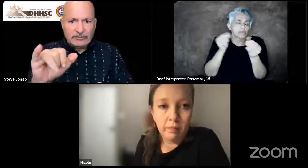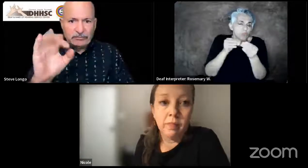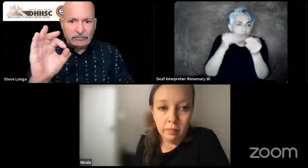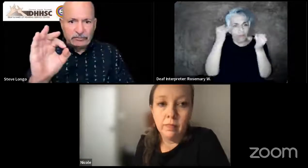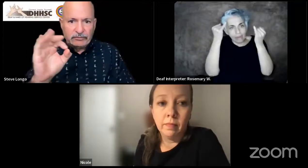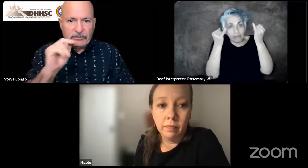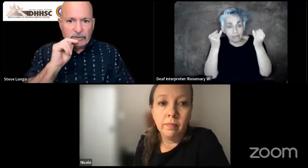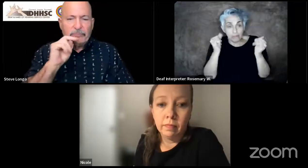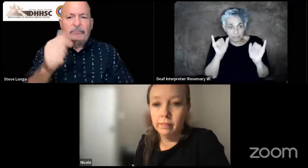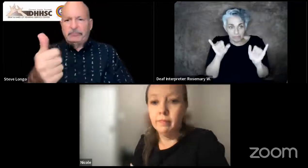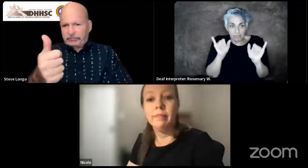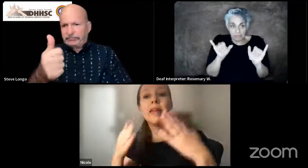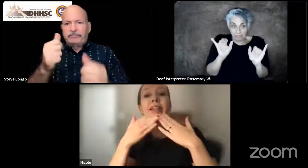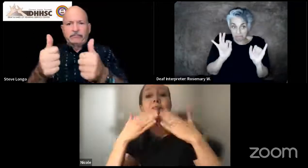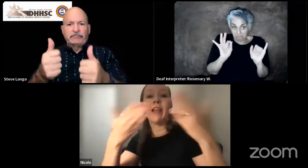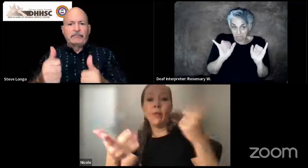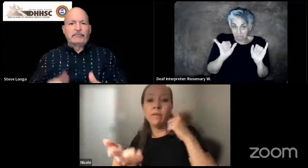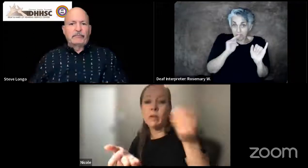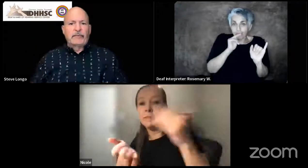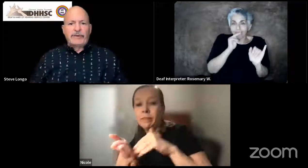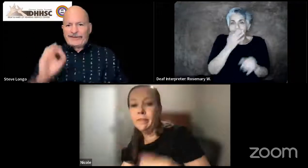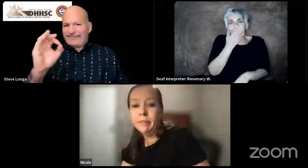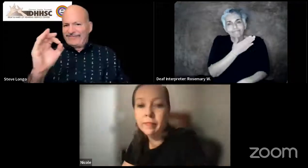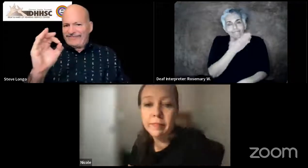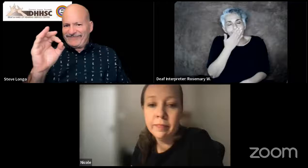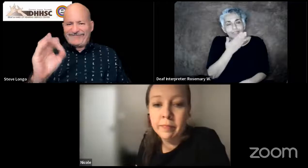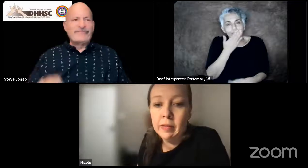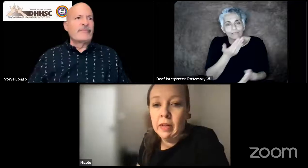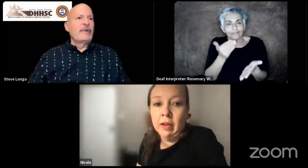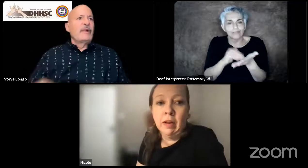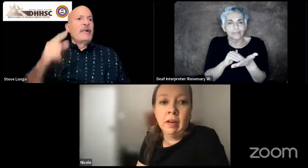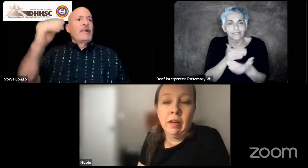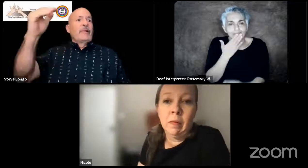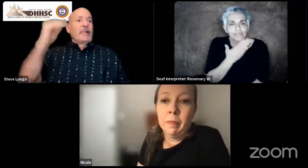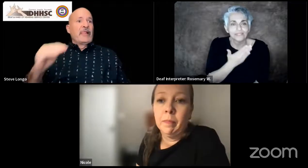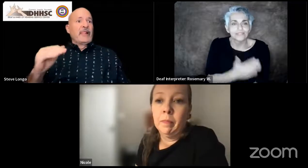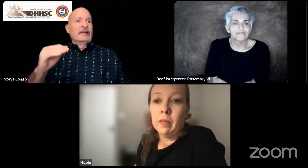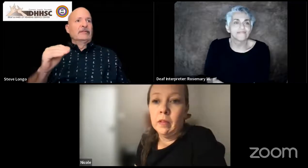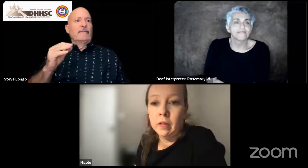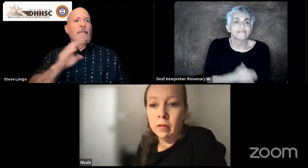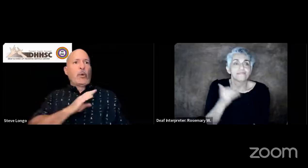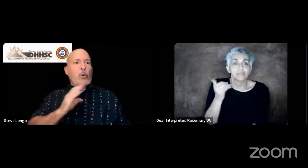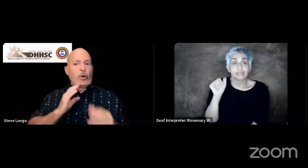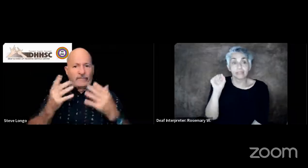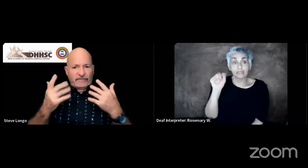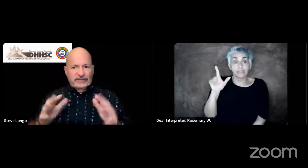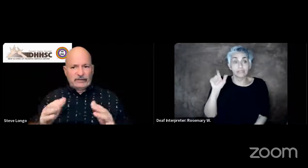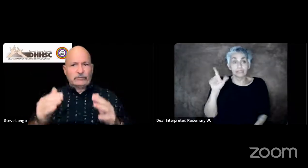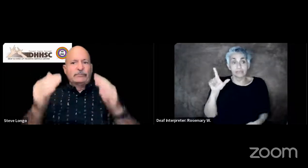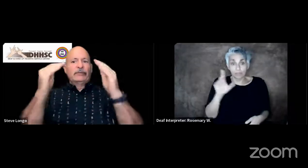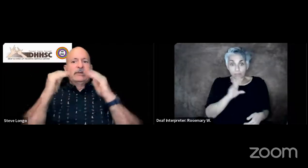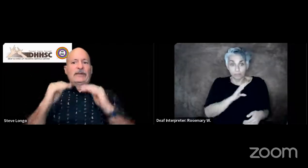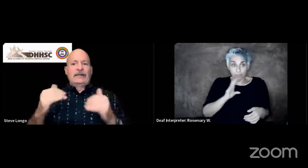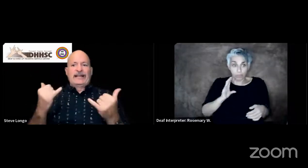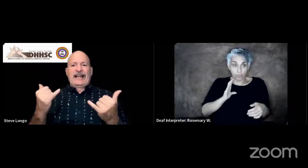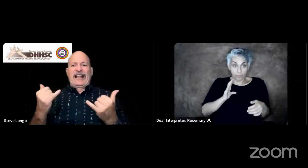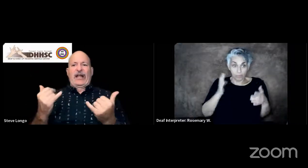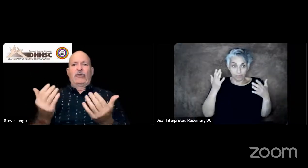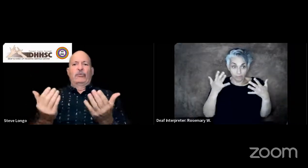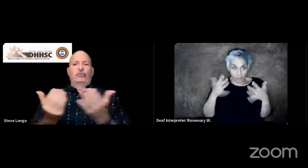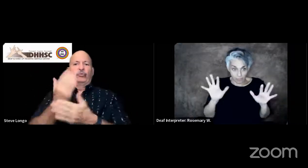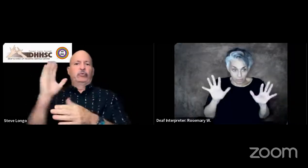that we as a board could do a little bit later, just brainstorming to come up with different fundraising